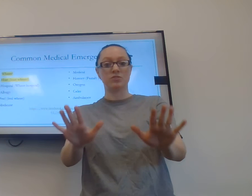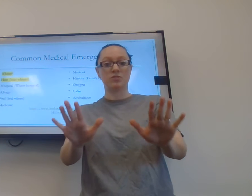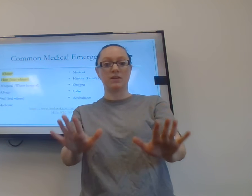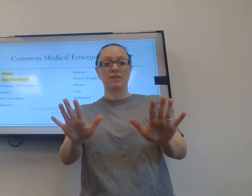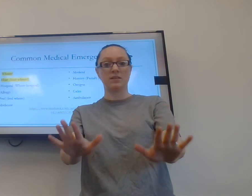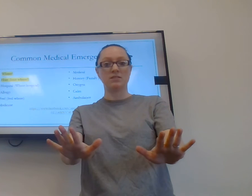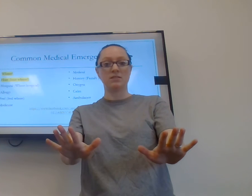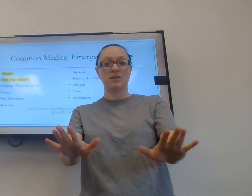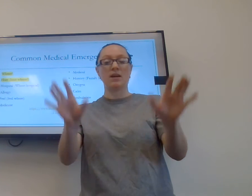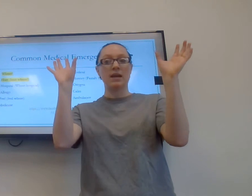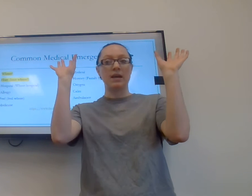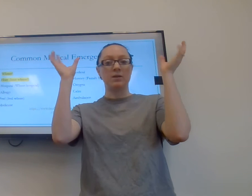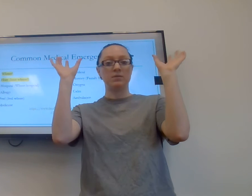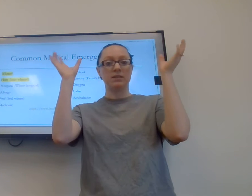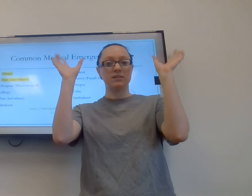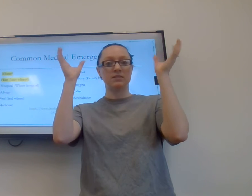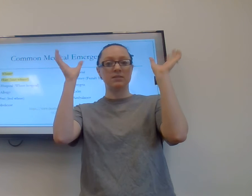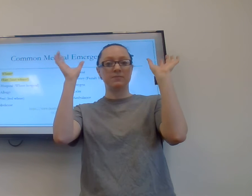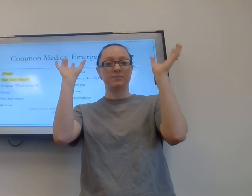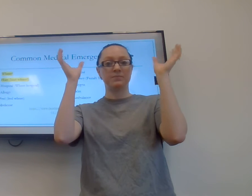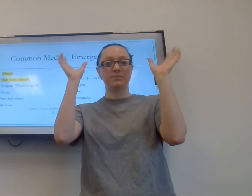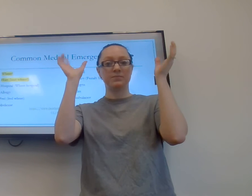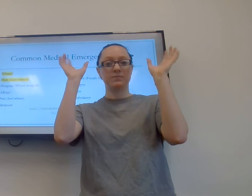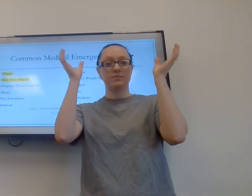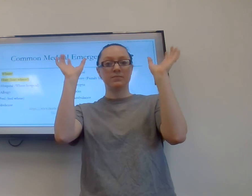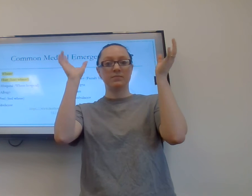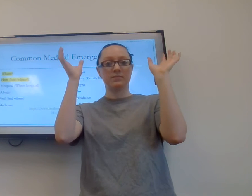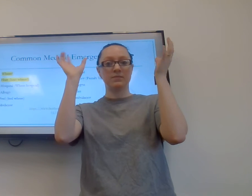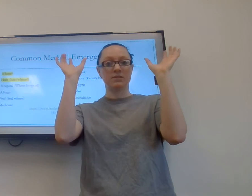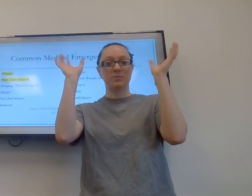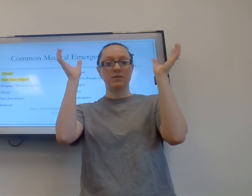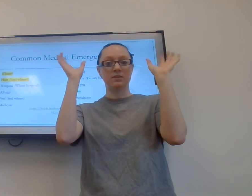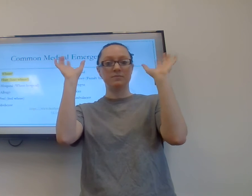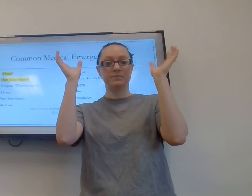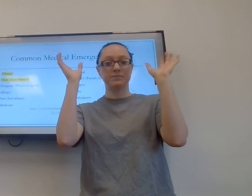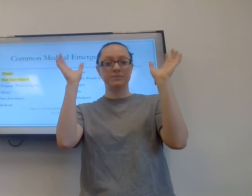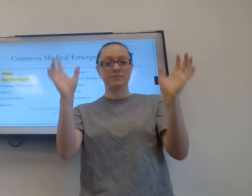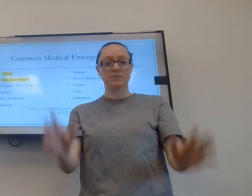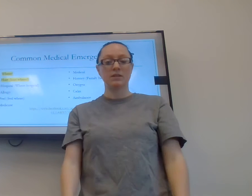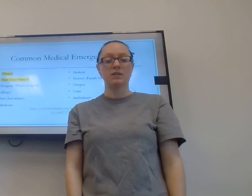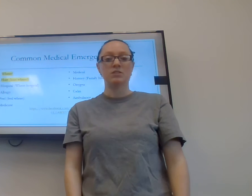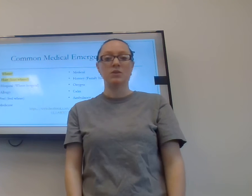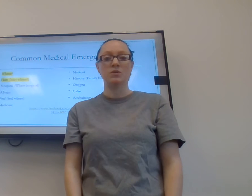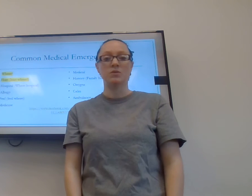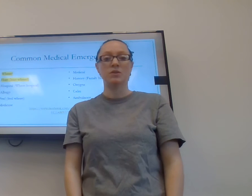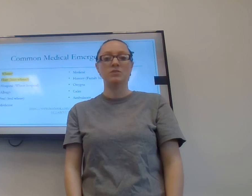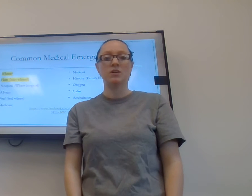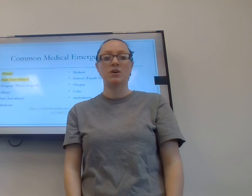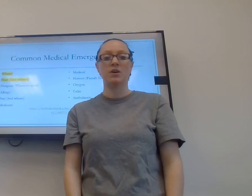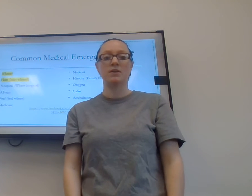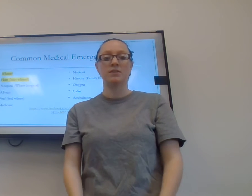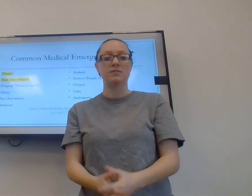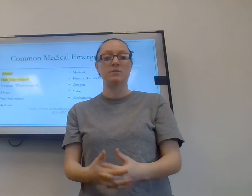do like this. Ambulance, it's up here. So those are some